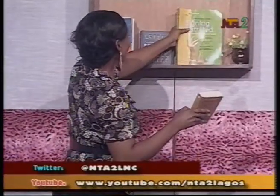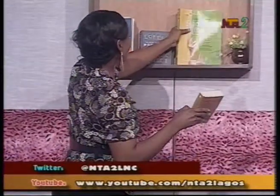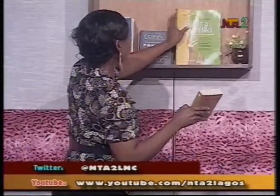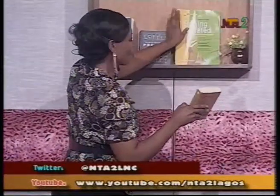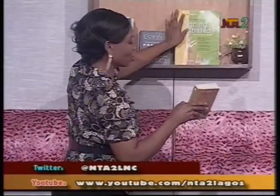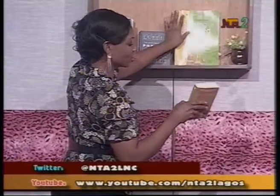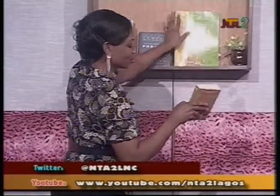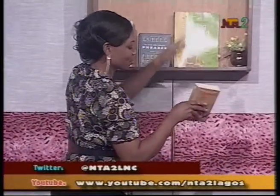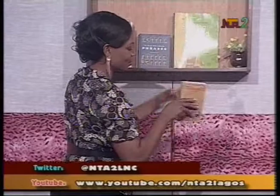this one.